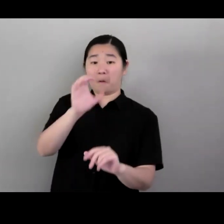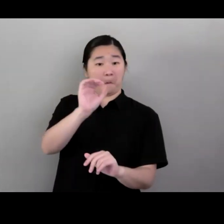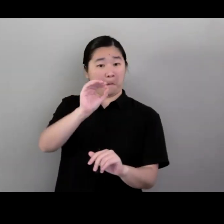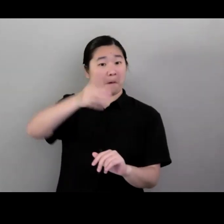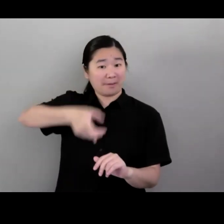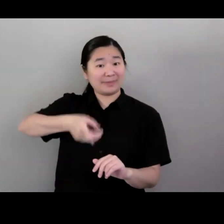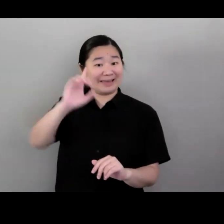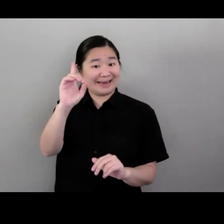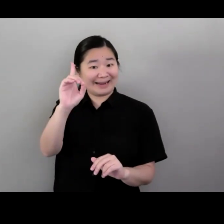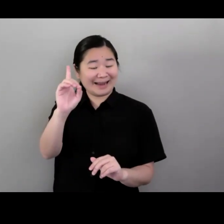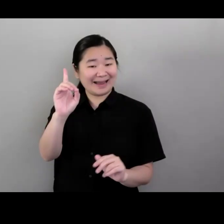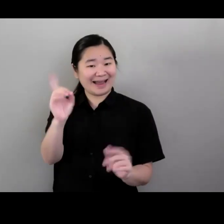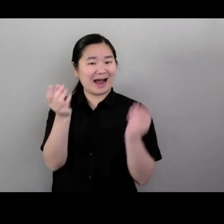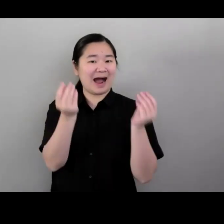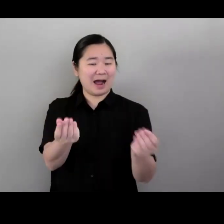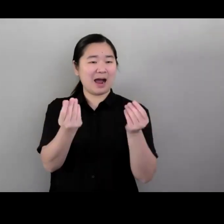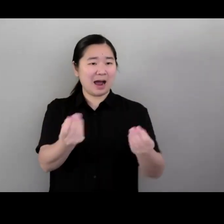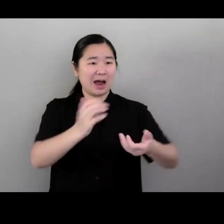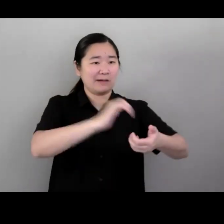As Light for the World, we worked very